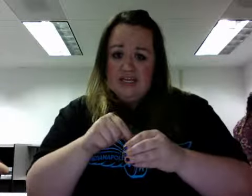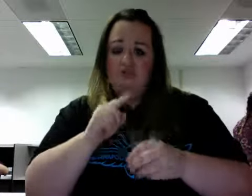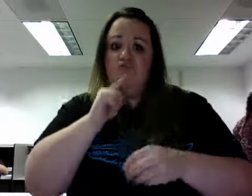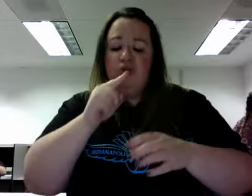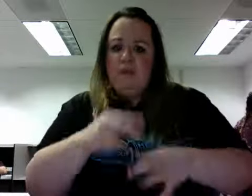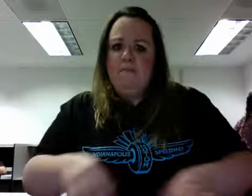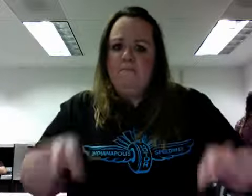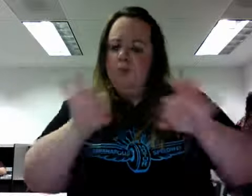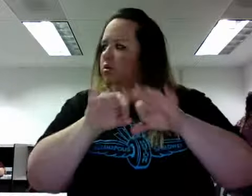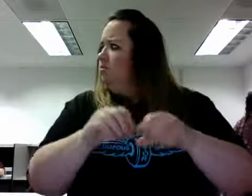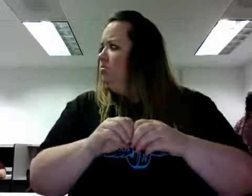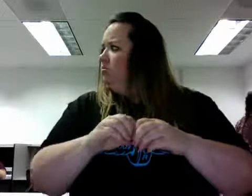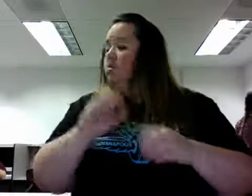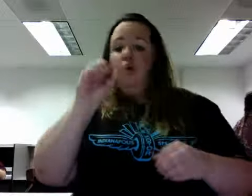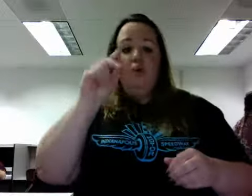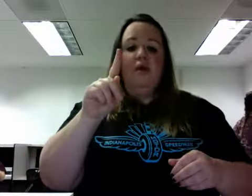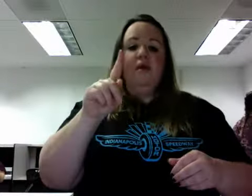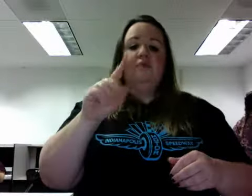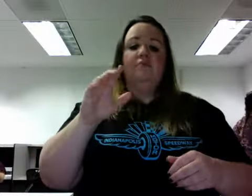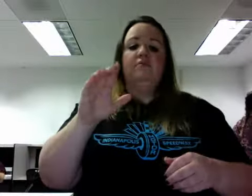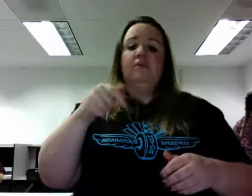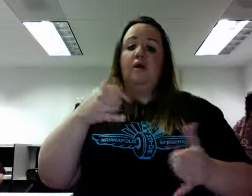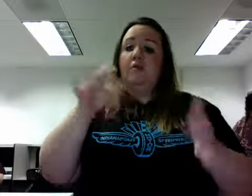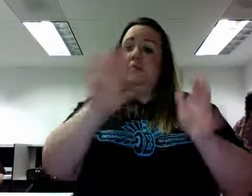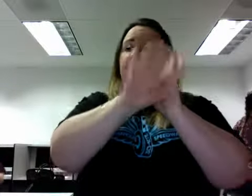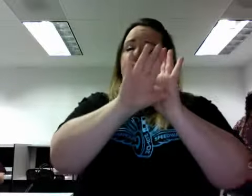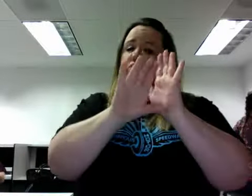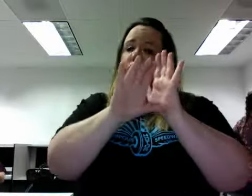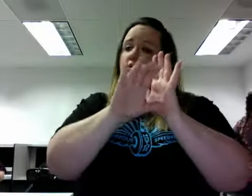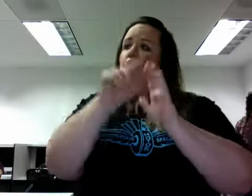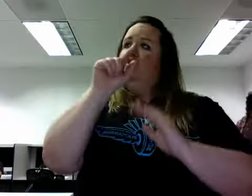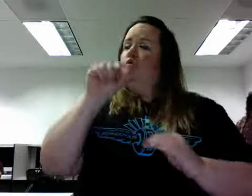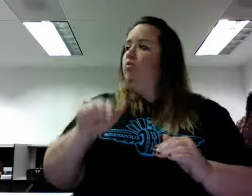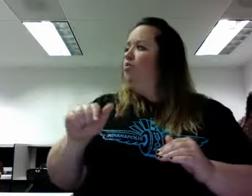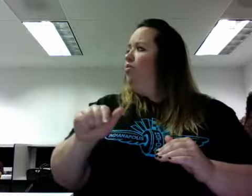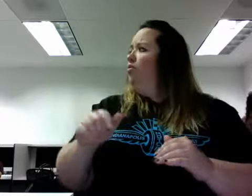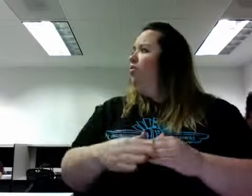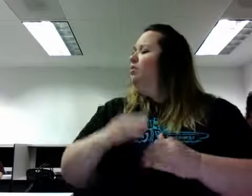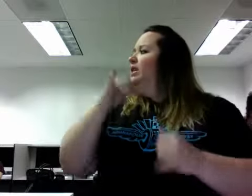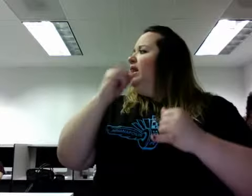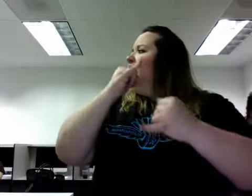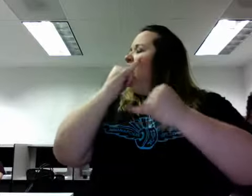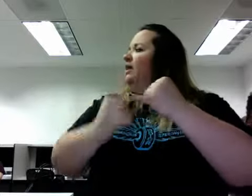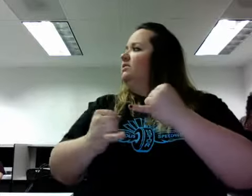Some of you have already mentioned this. What do we call the middle section of the bone? Last thing we'll talk about. Bone marrow.